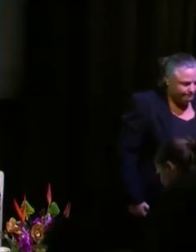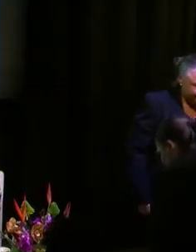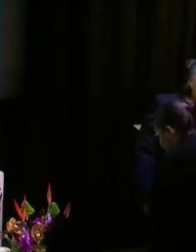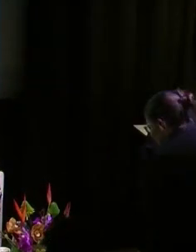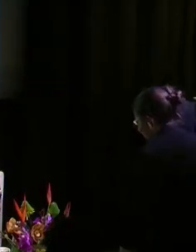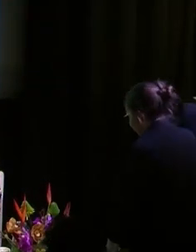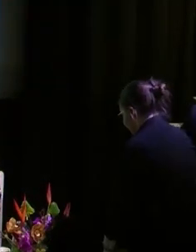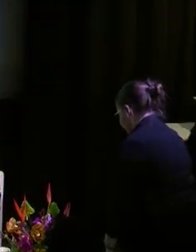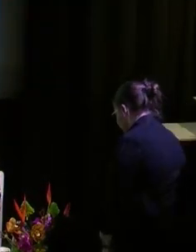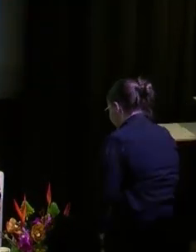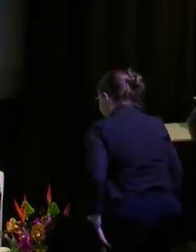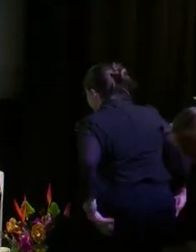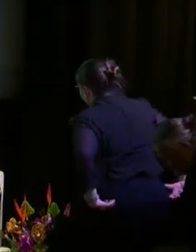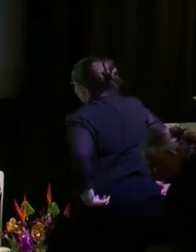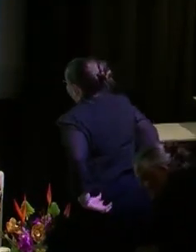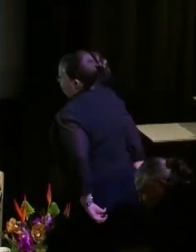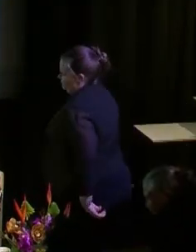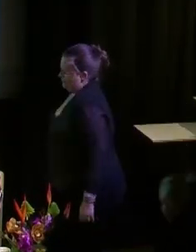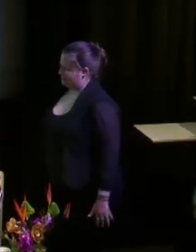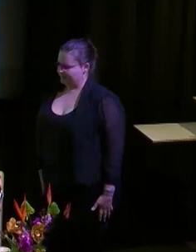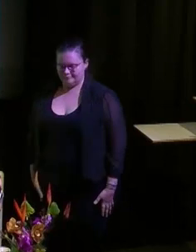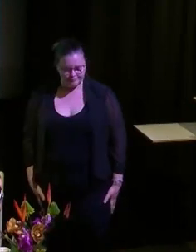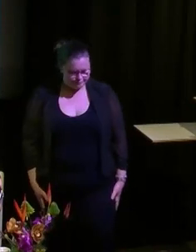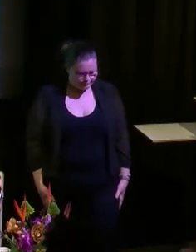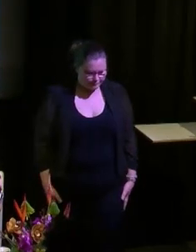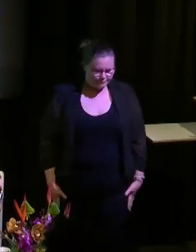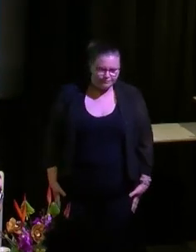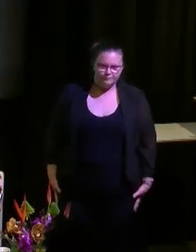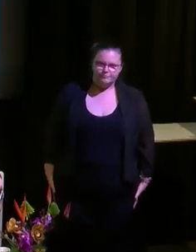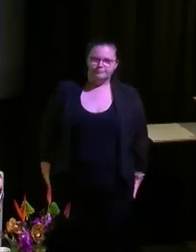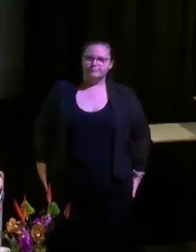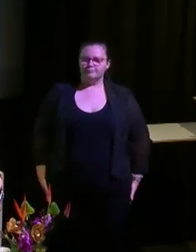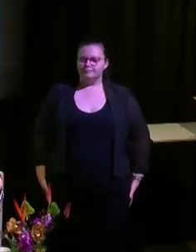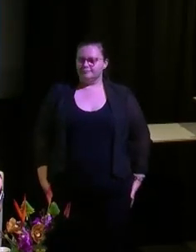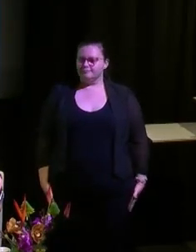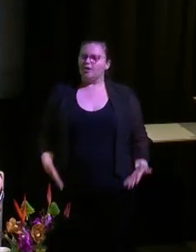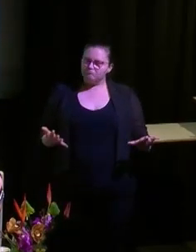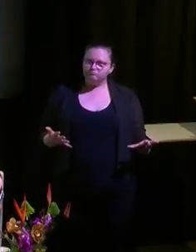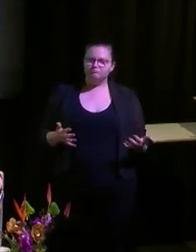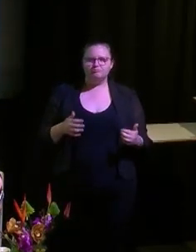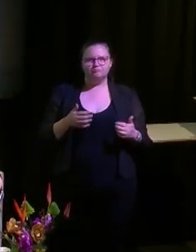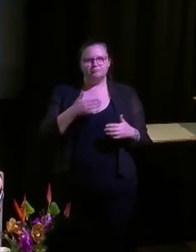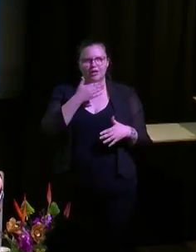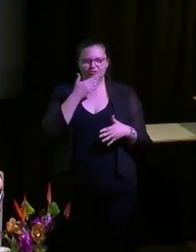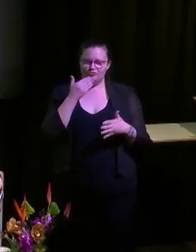Huge work, yeah. Huge work. I guess it's kind of a nice segue to go back to Gail in